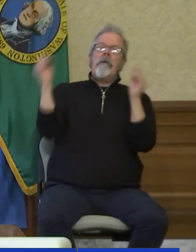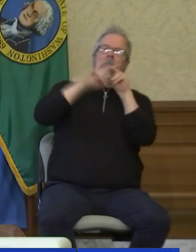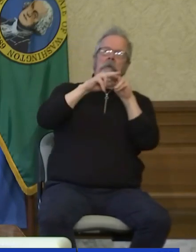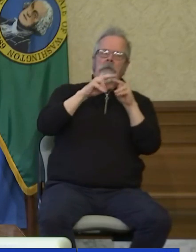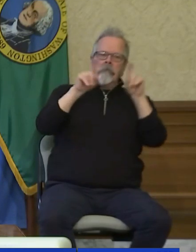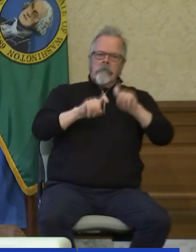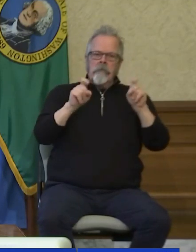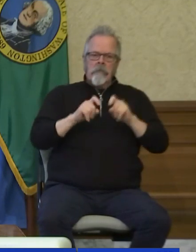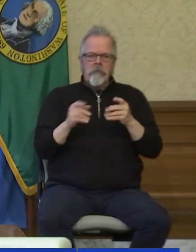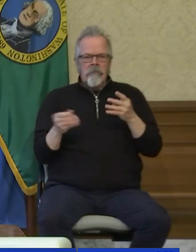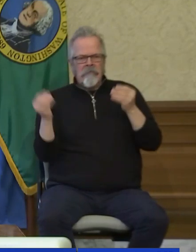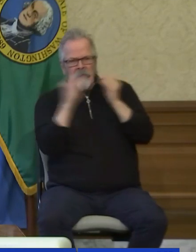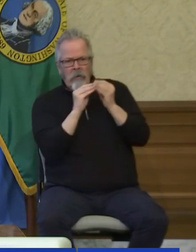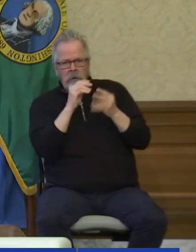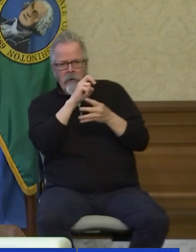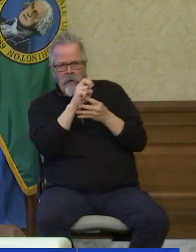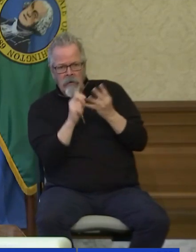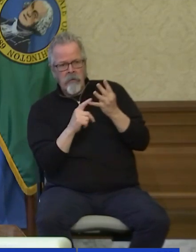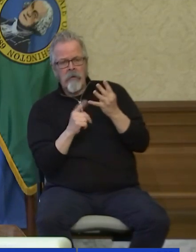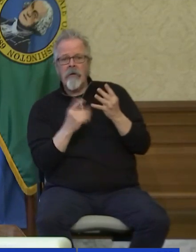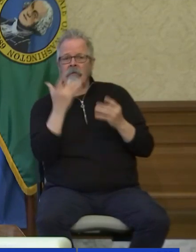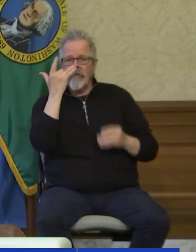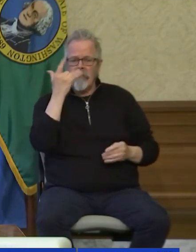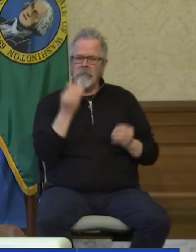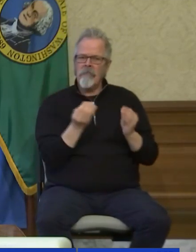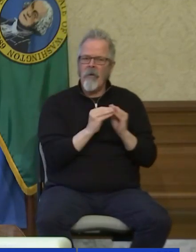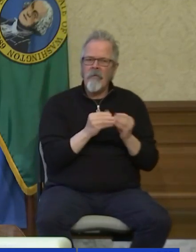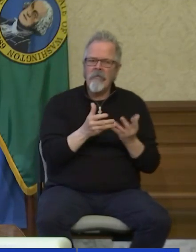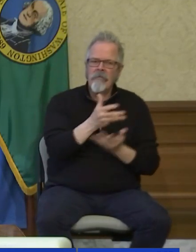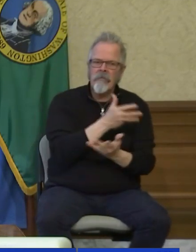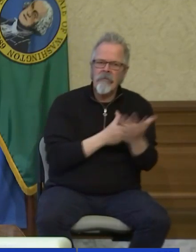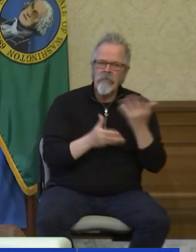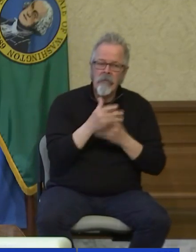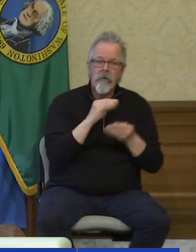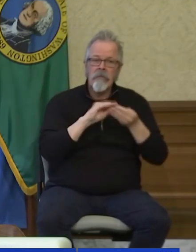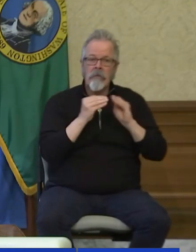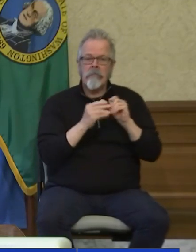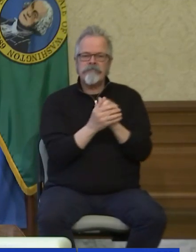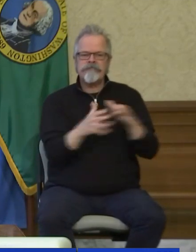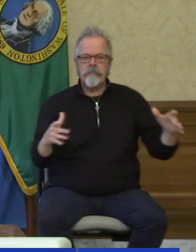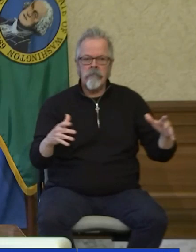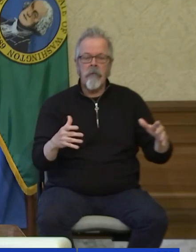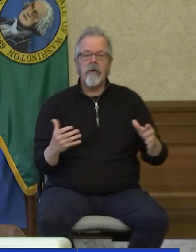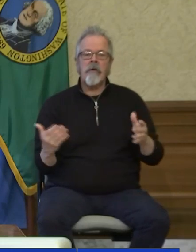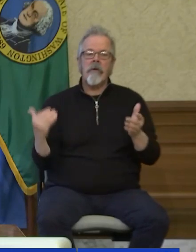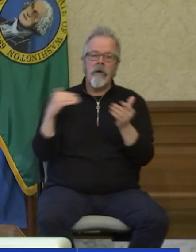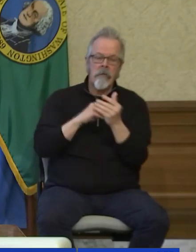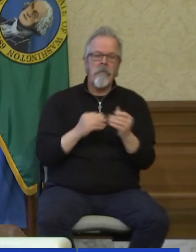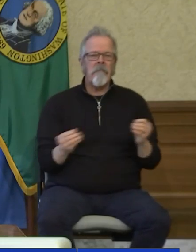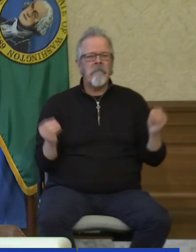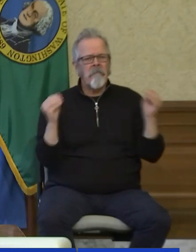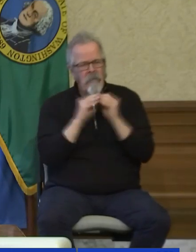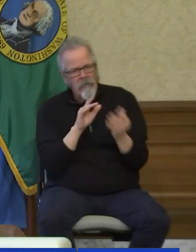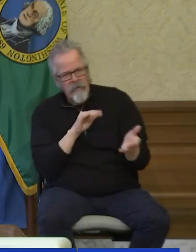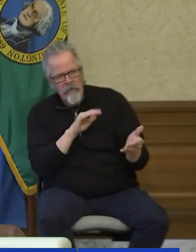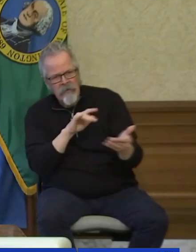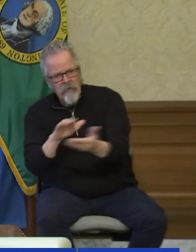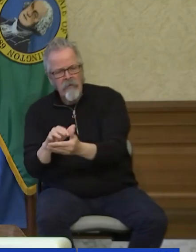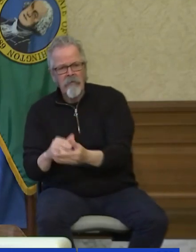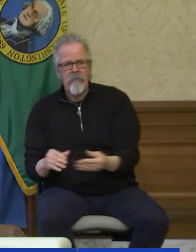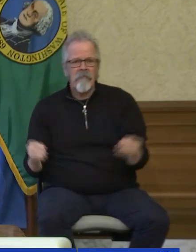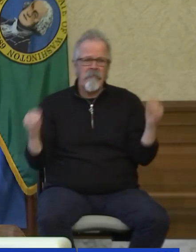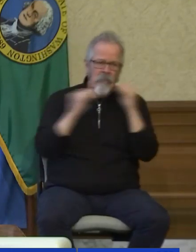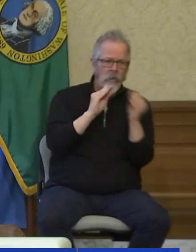company. We're going to want to test people all around that individual, and there's no reason not to do that except the lack of